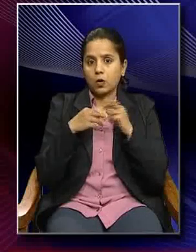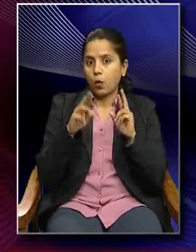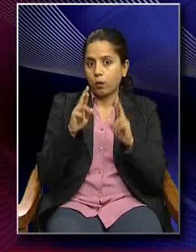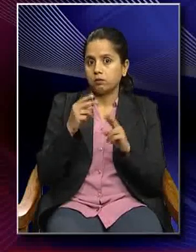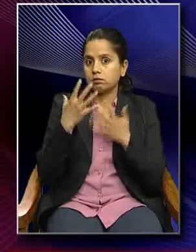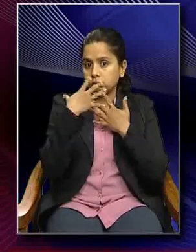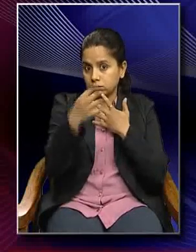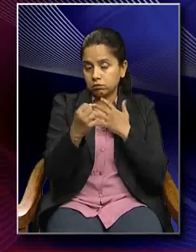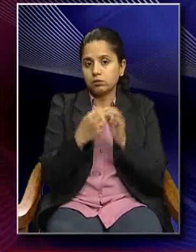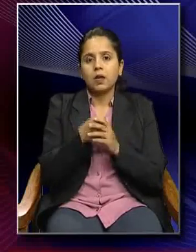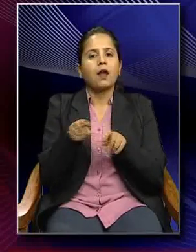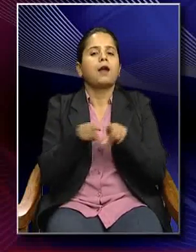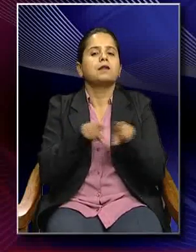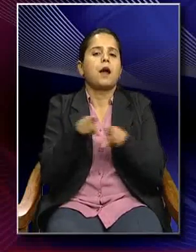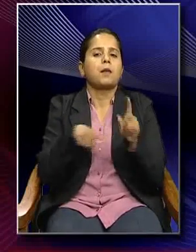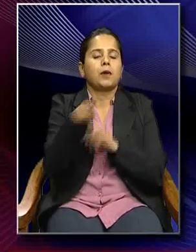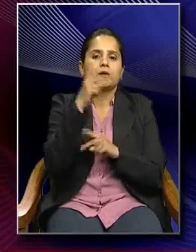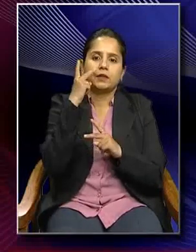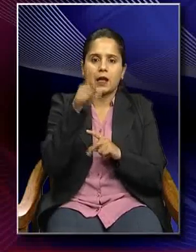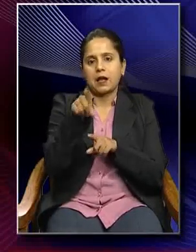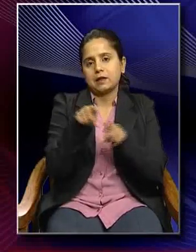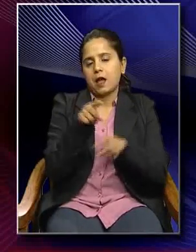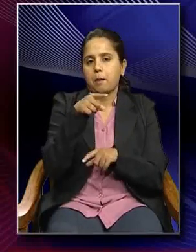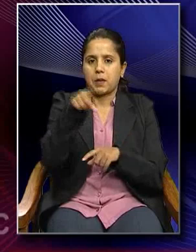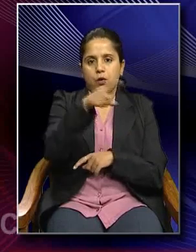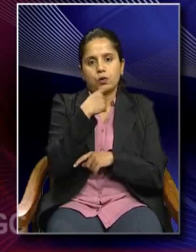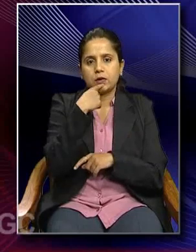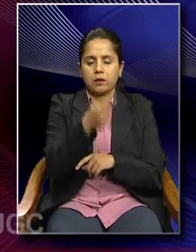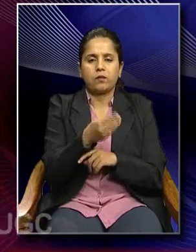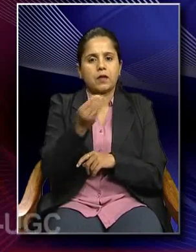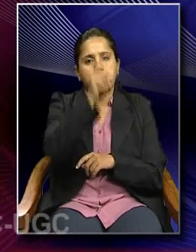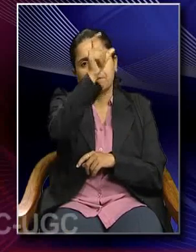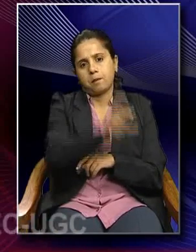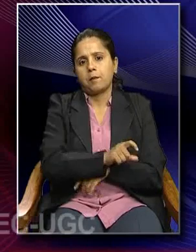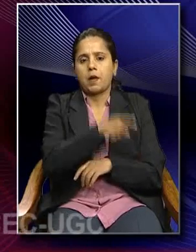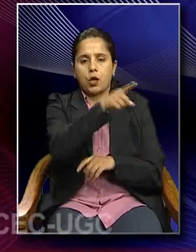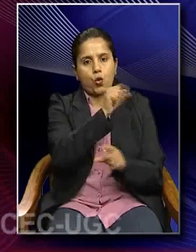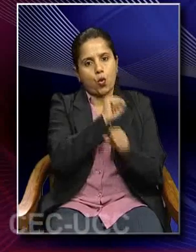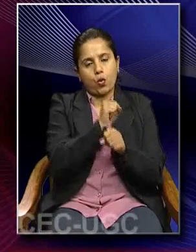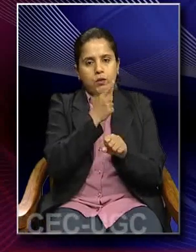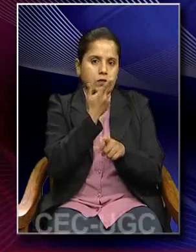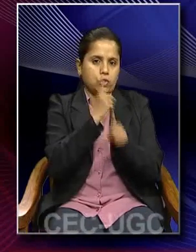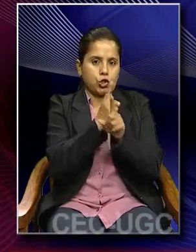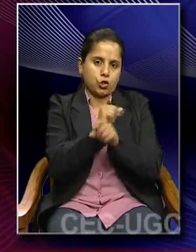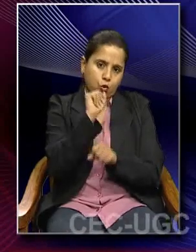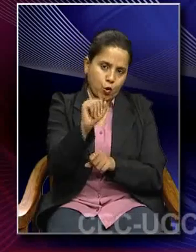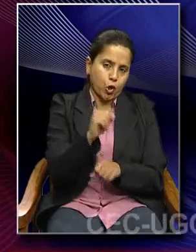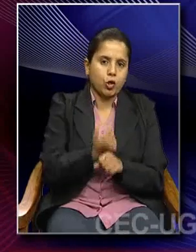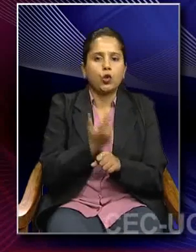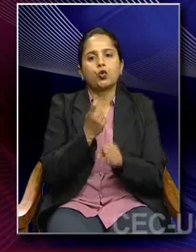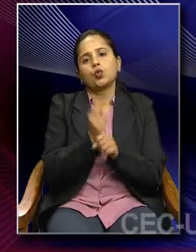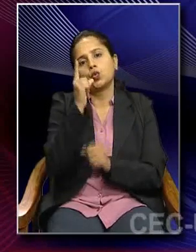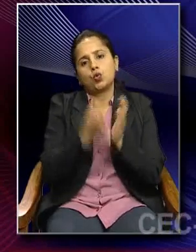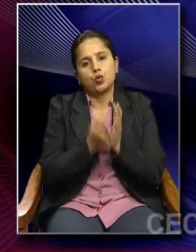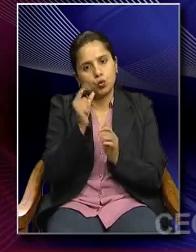an example that you can take here is, let's say you consider somebody, maybe your teacher, your guru, or anyone whom